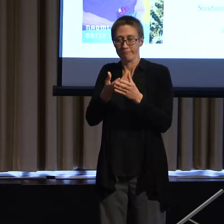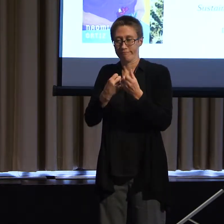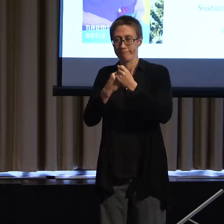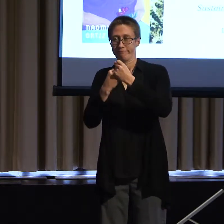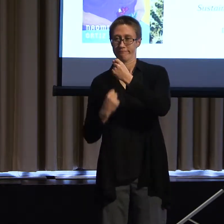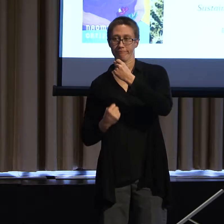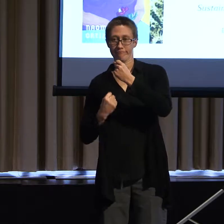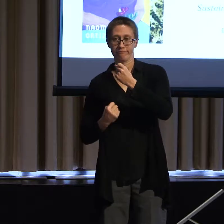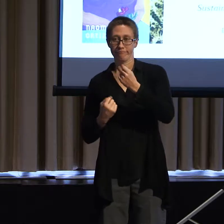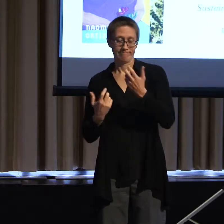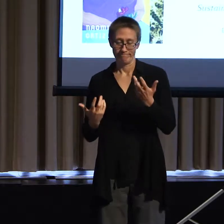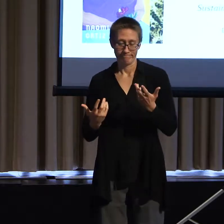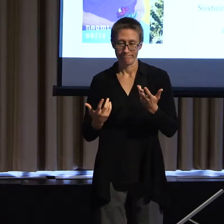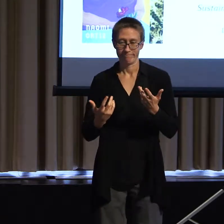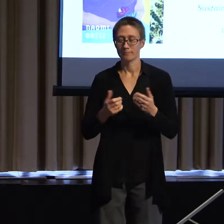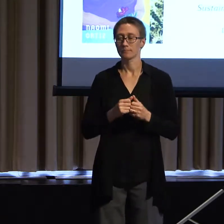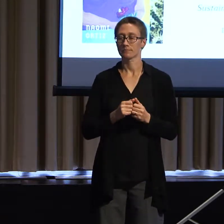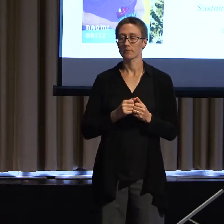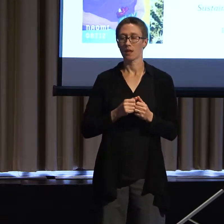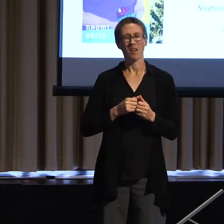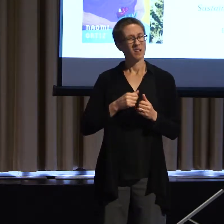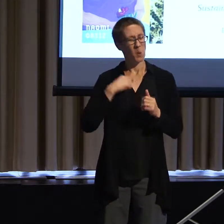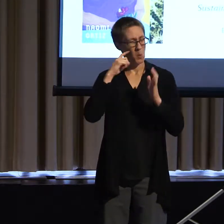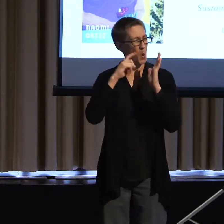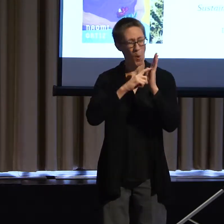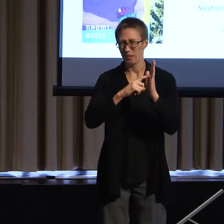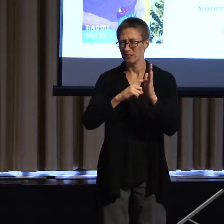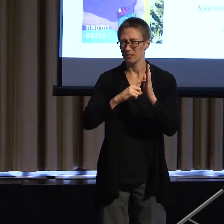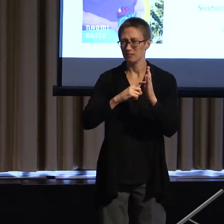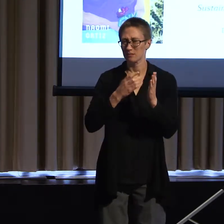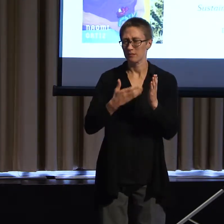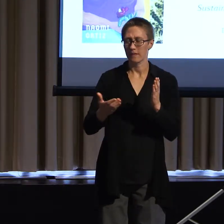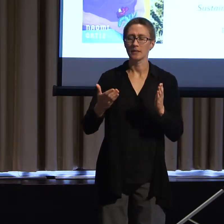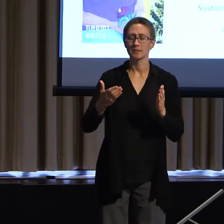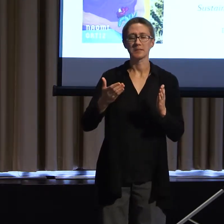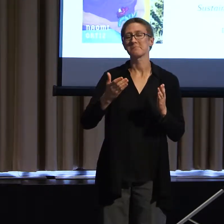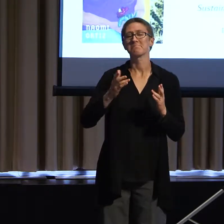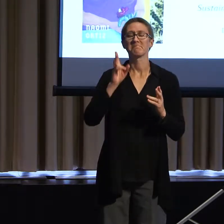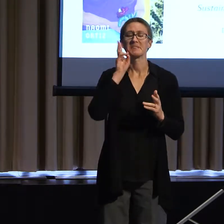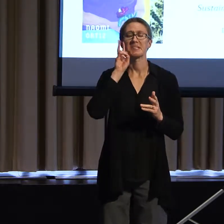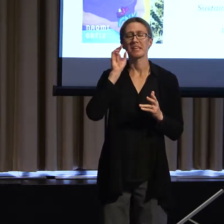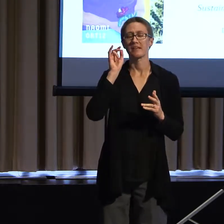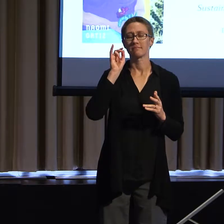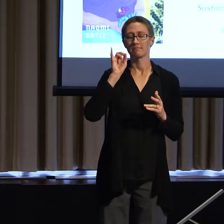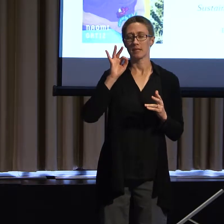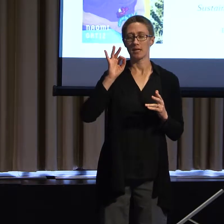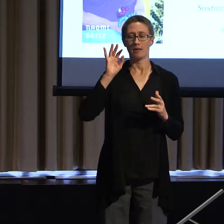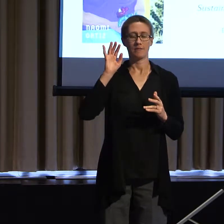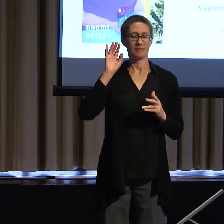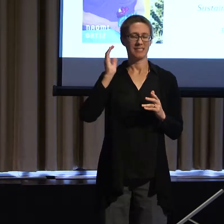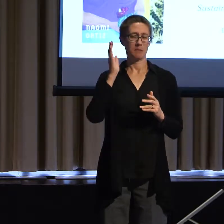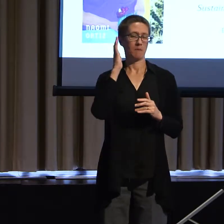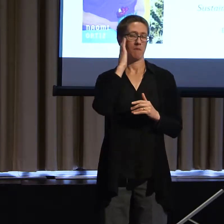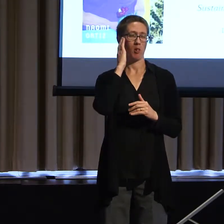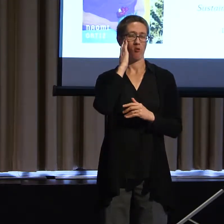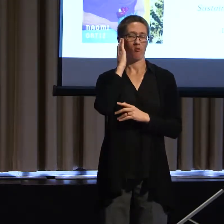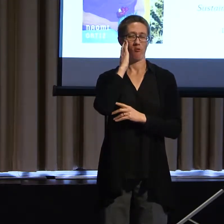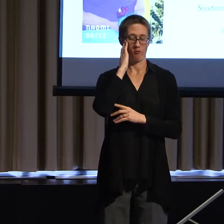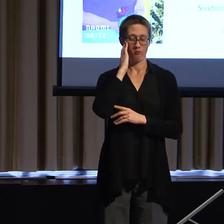communities that I began to consistently notice. See if any of these sound familiar. I had to be available all of the